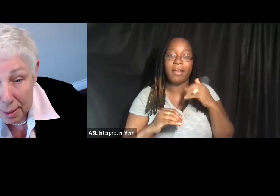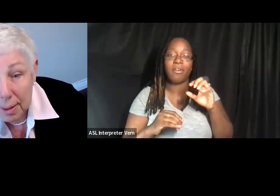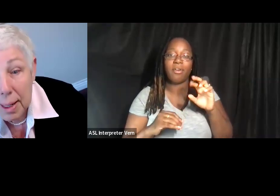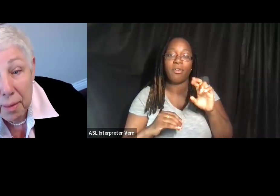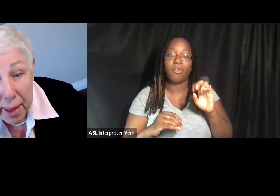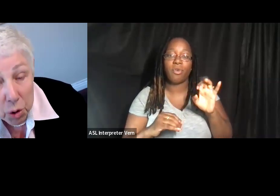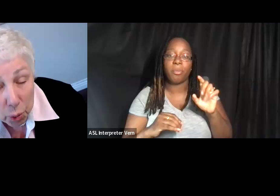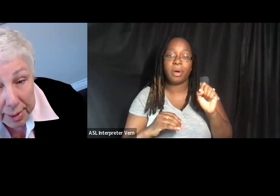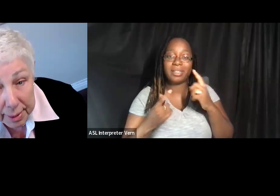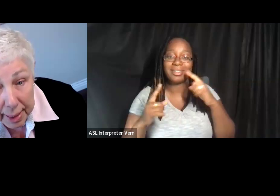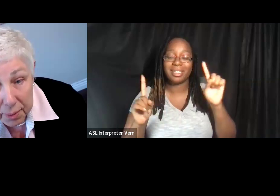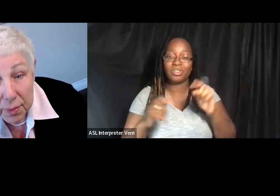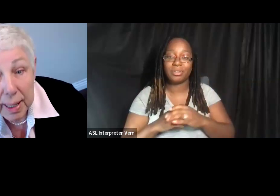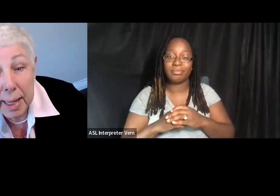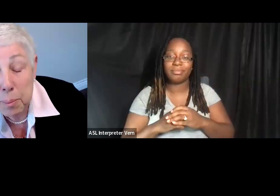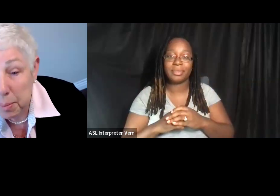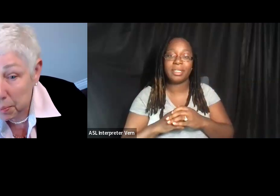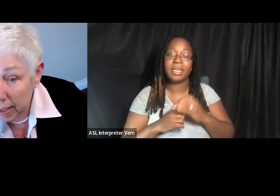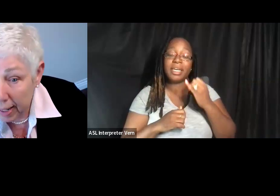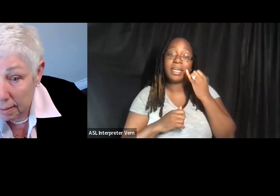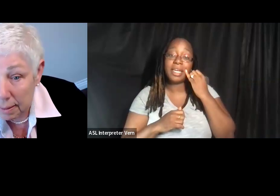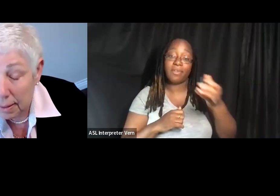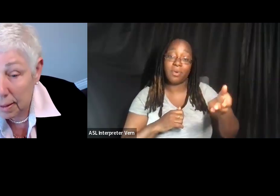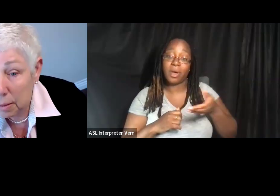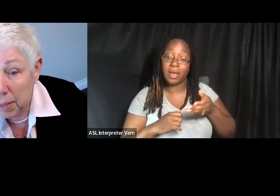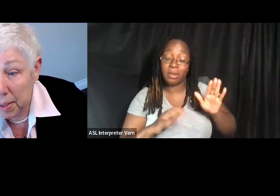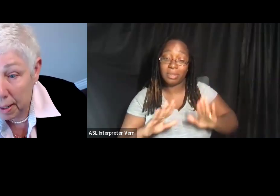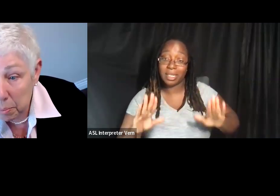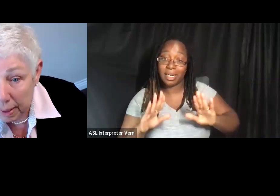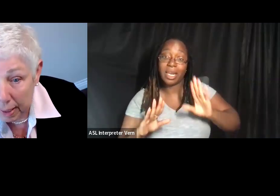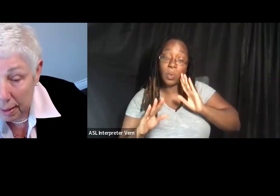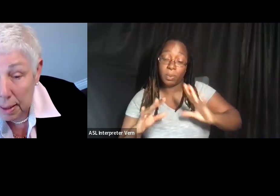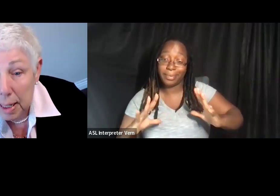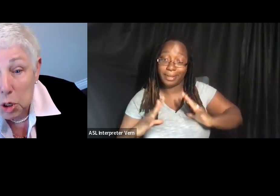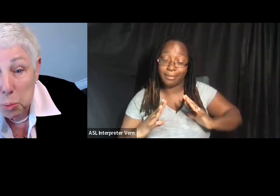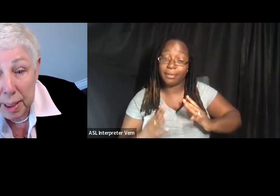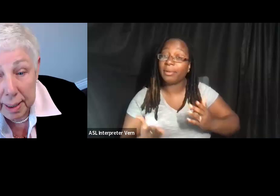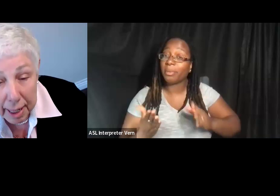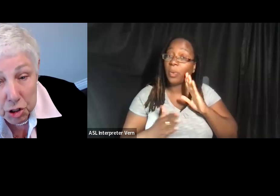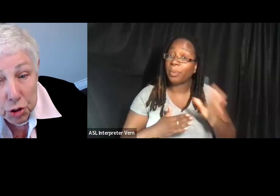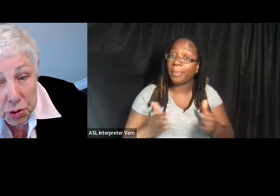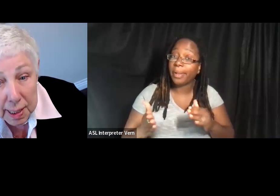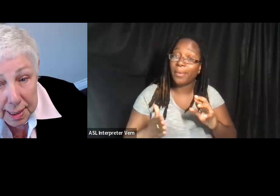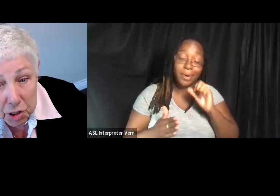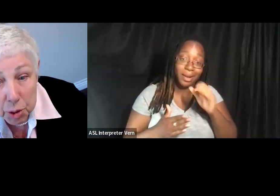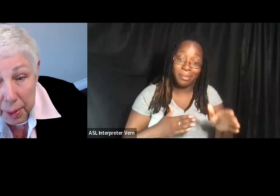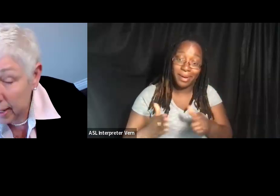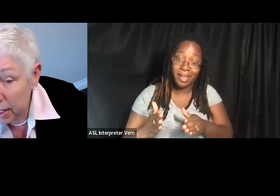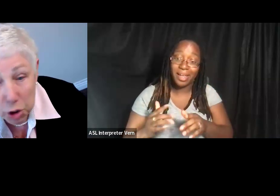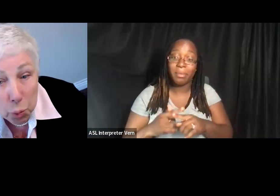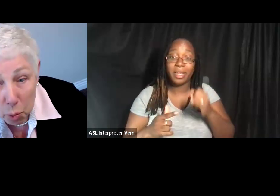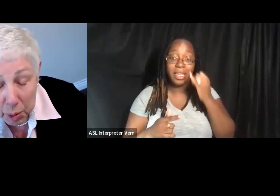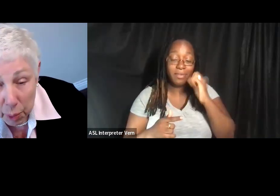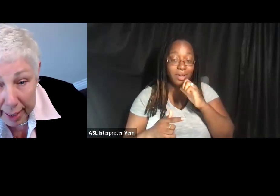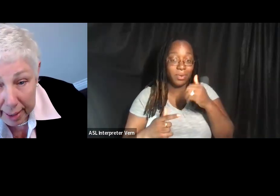someday they are going to leave. It may be planned, it may be unplanned, but unless you do succession